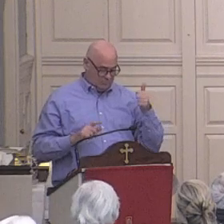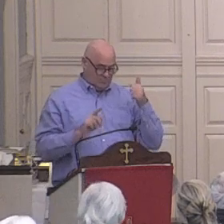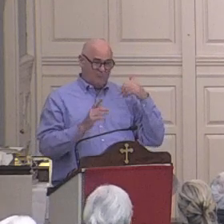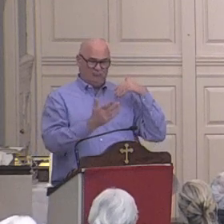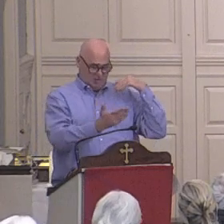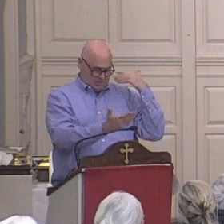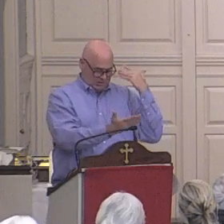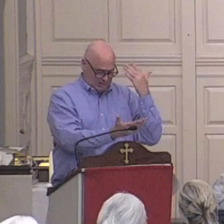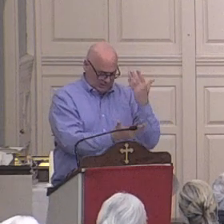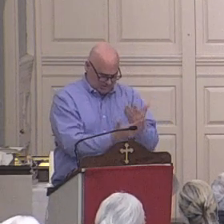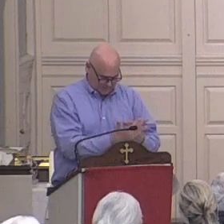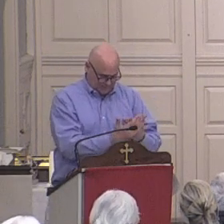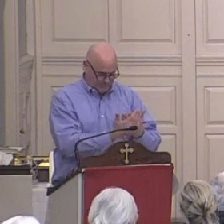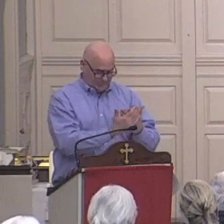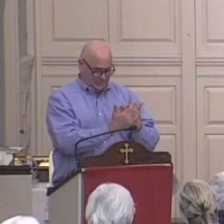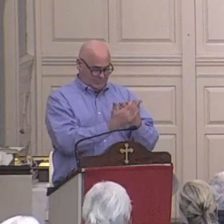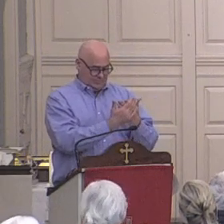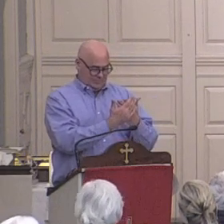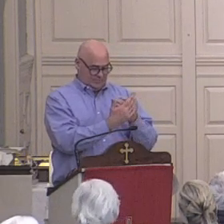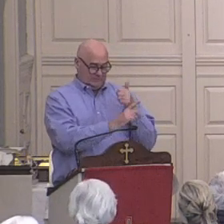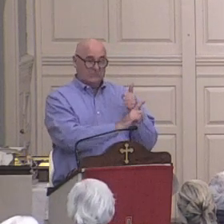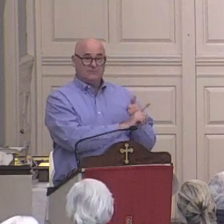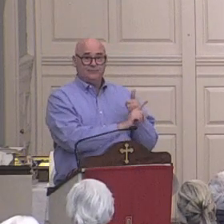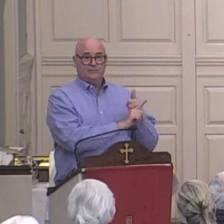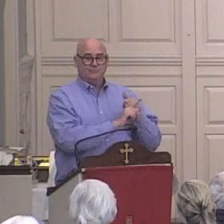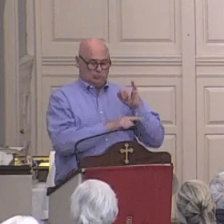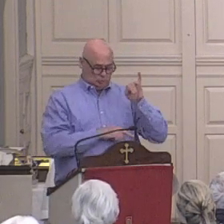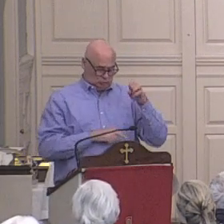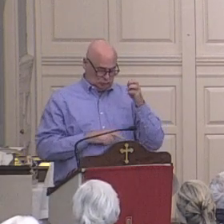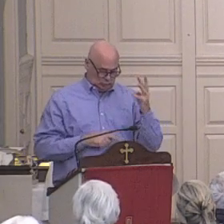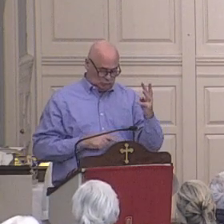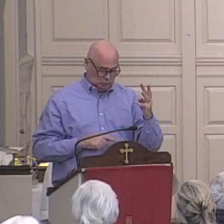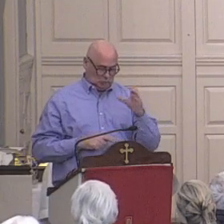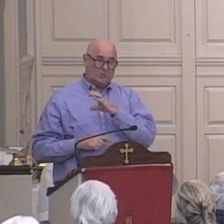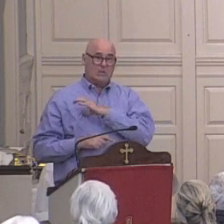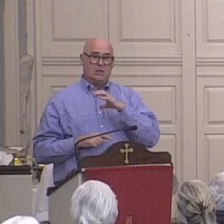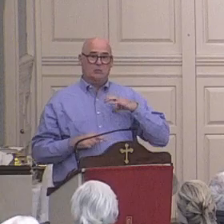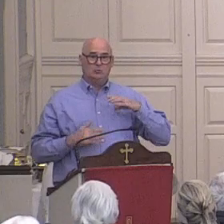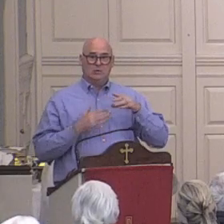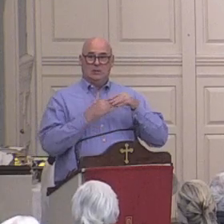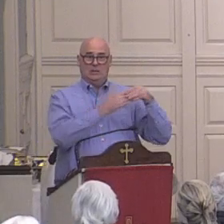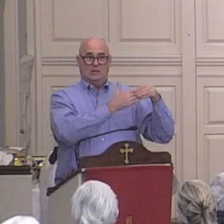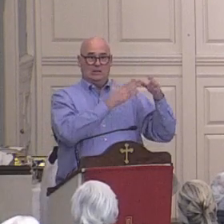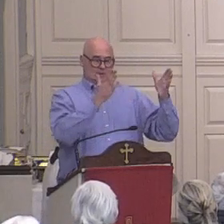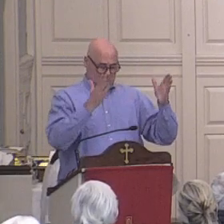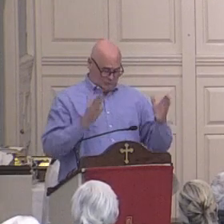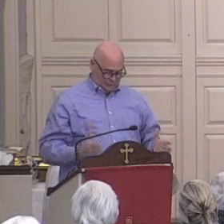Joseph of Arimathea, a distinguished member of the council,